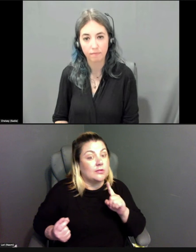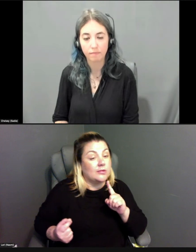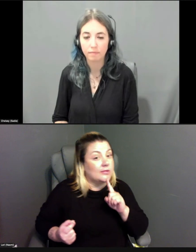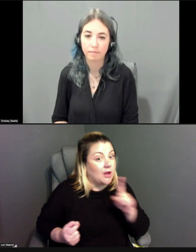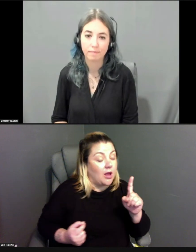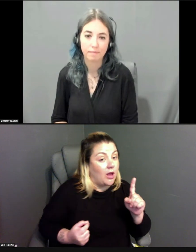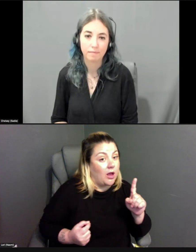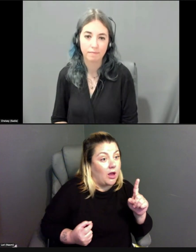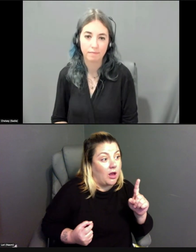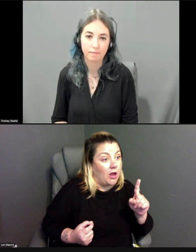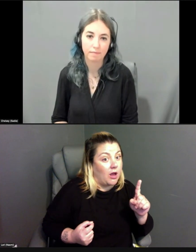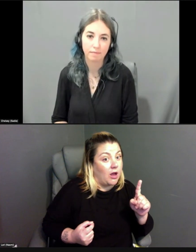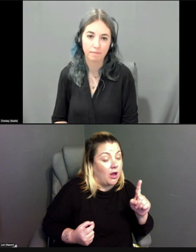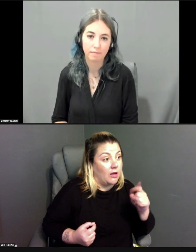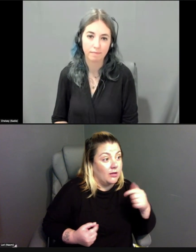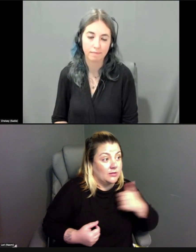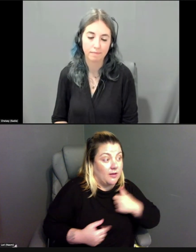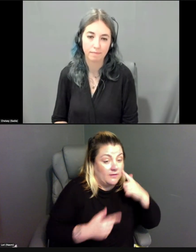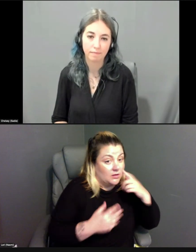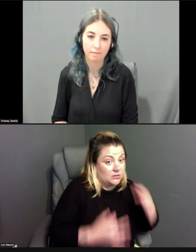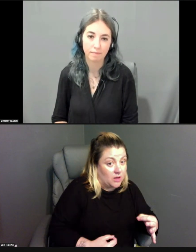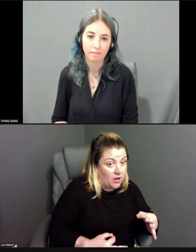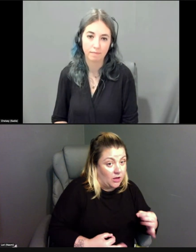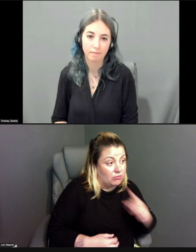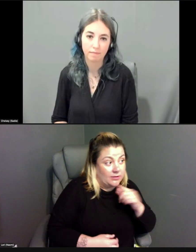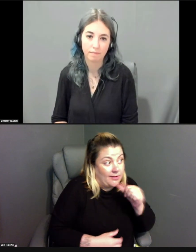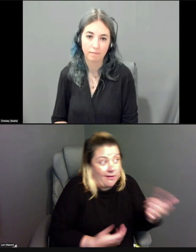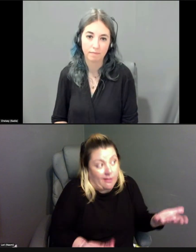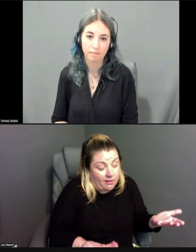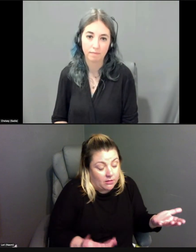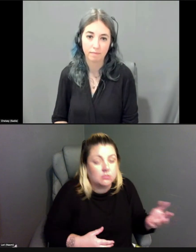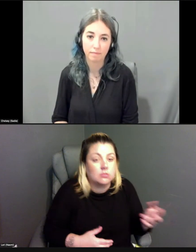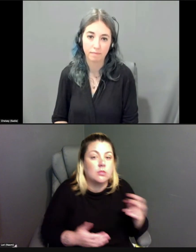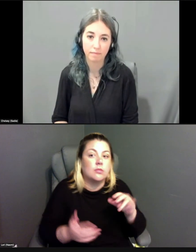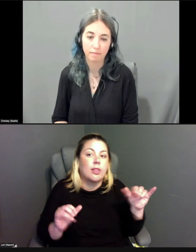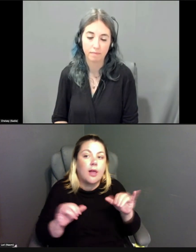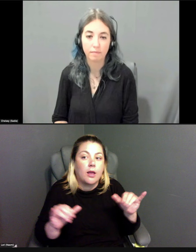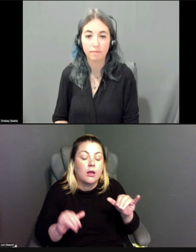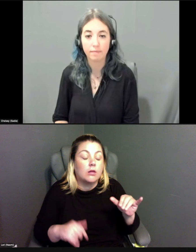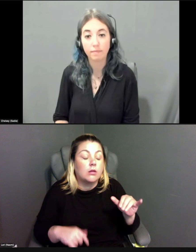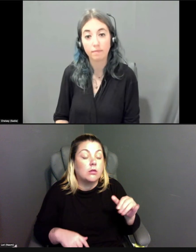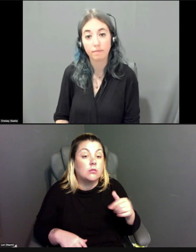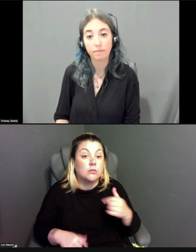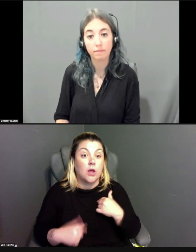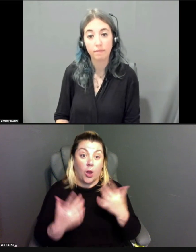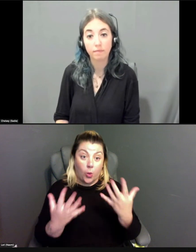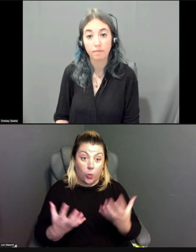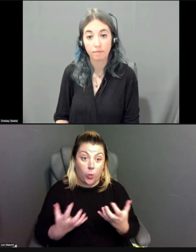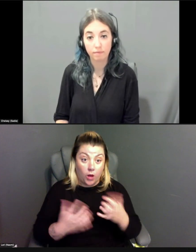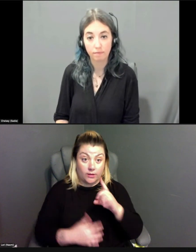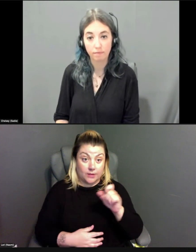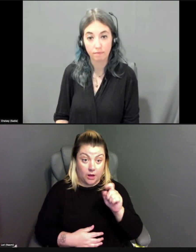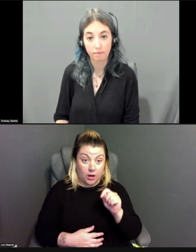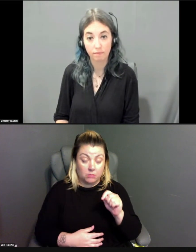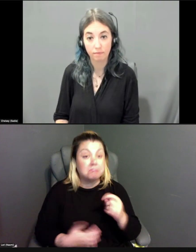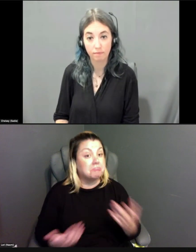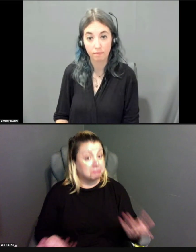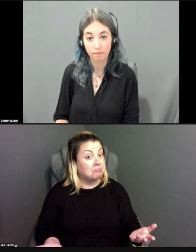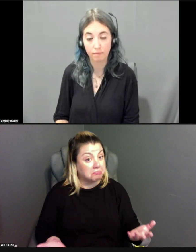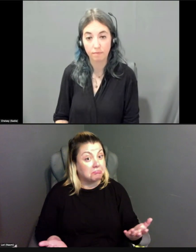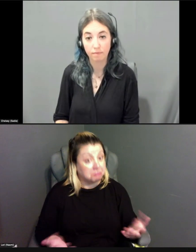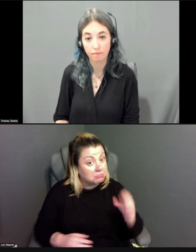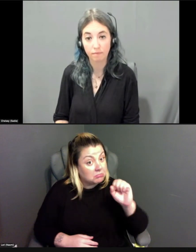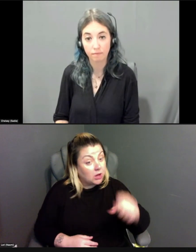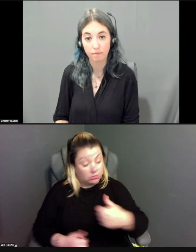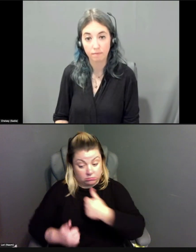dieting, sure, choosing to diet is totally up to you. And like,